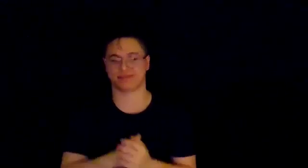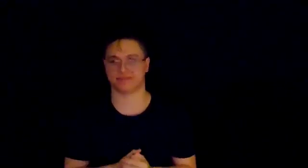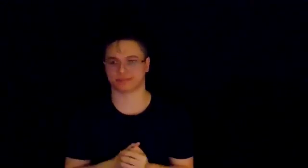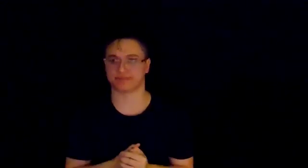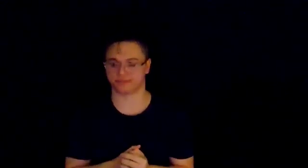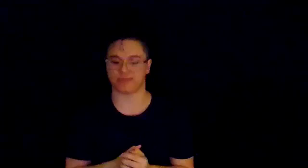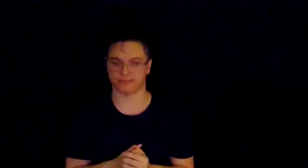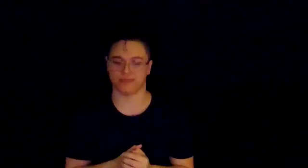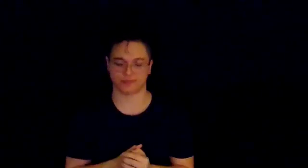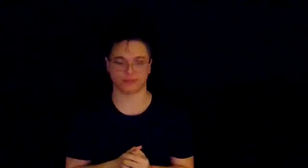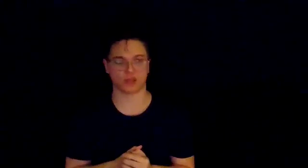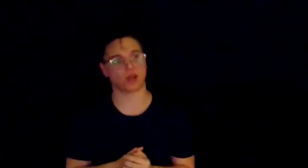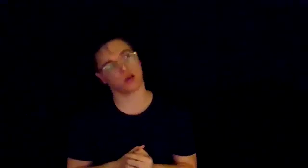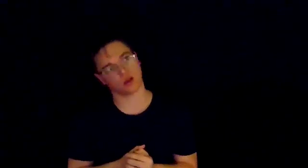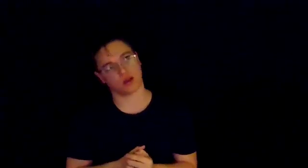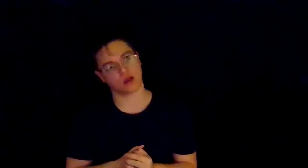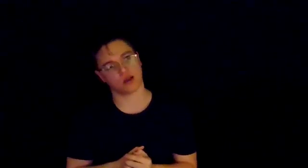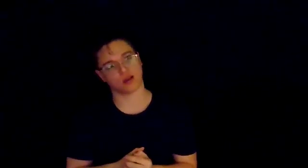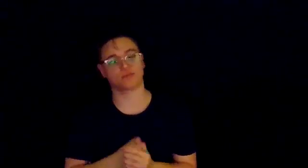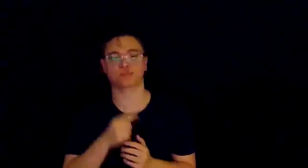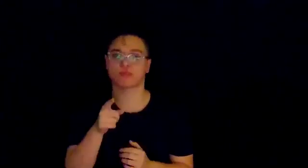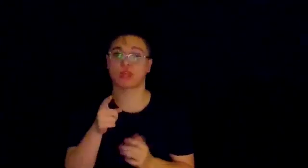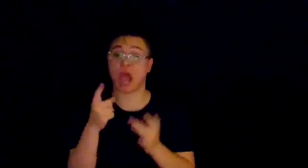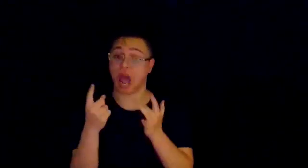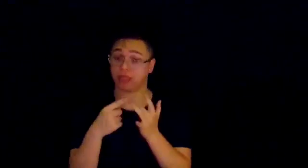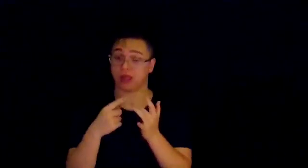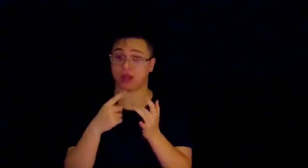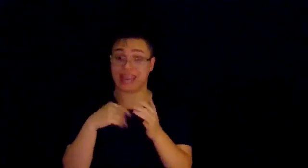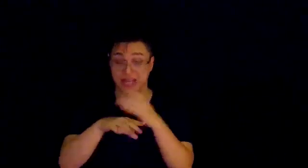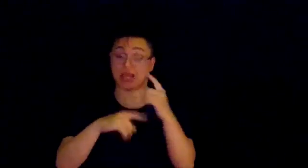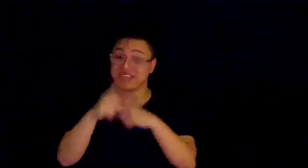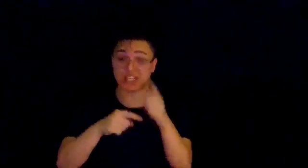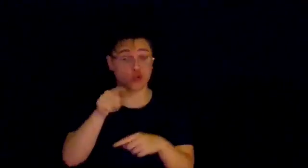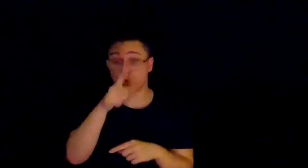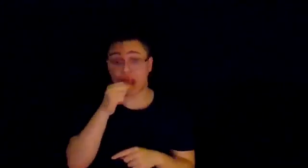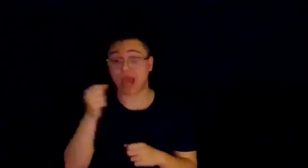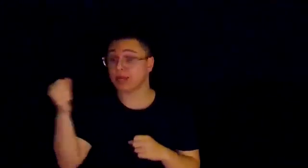covered. And I mean, that's one of the #1 reasons why preparation is so important.